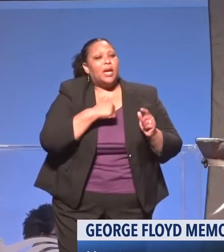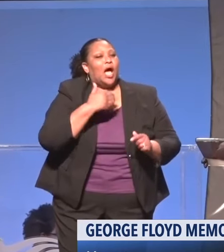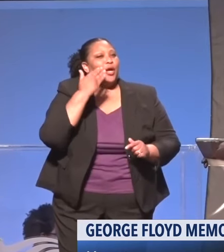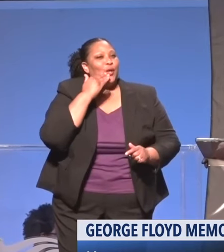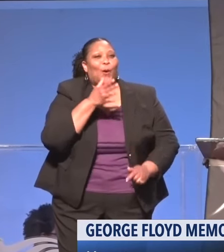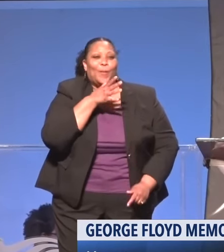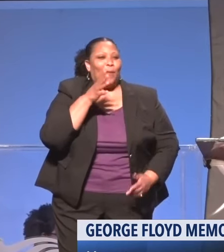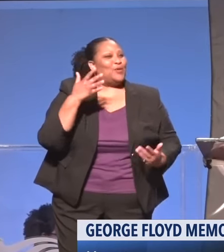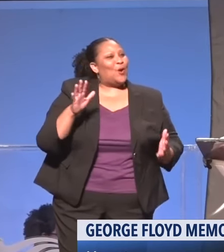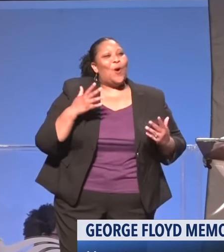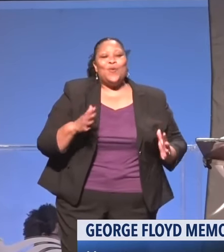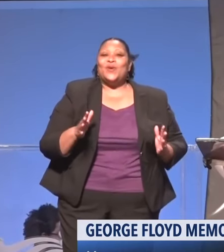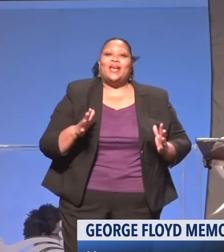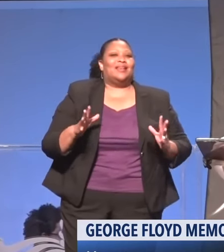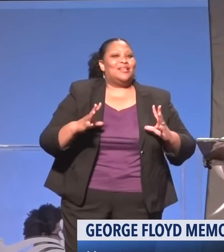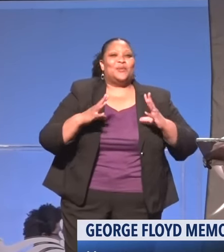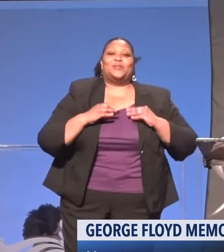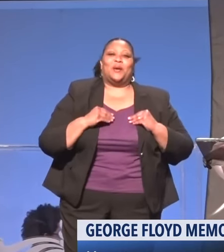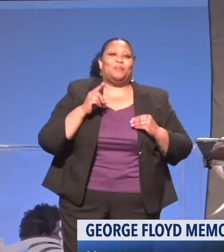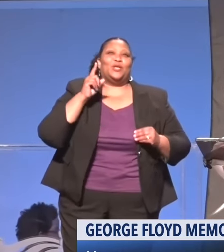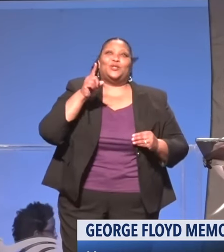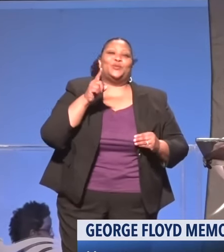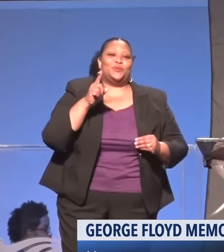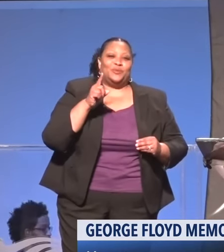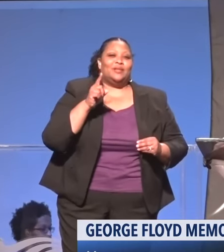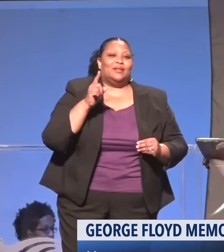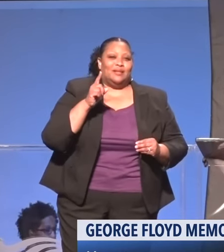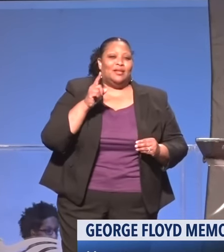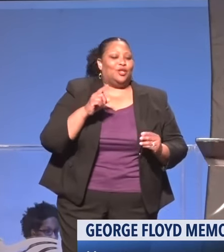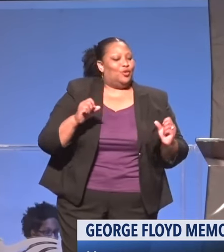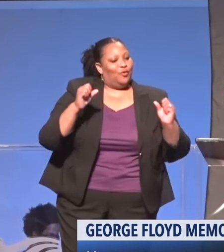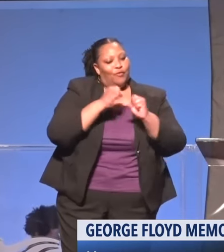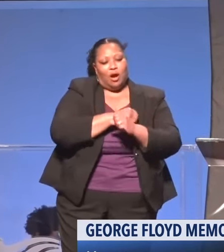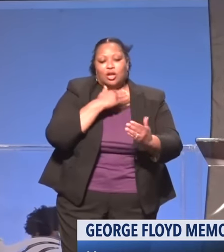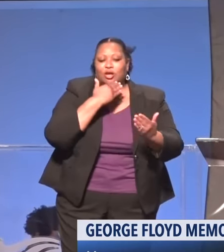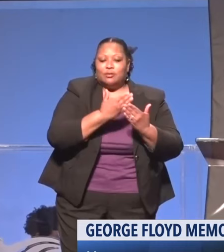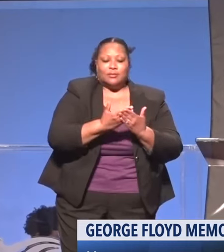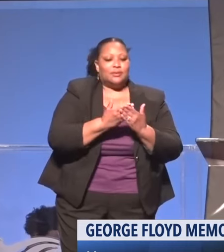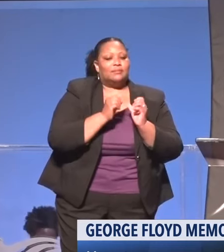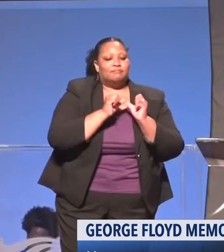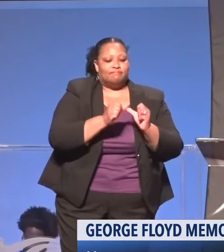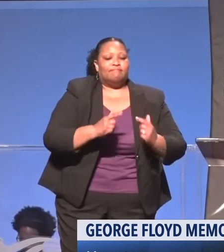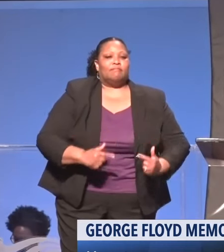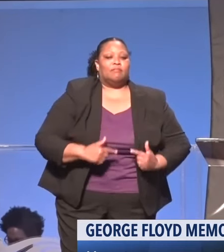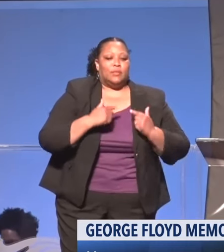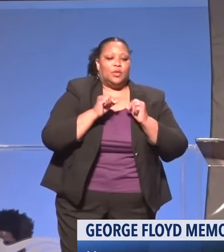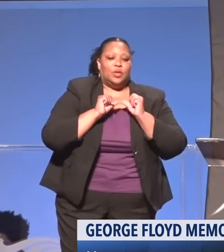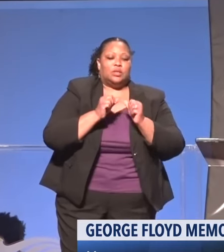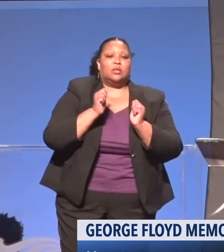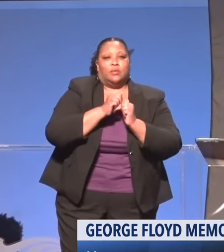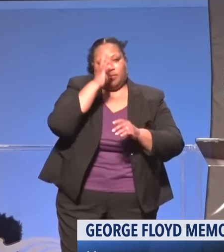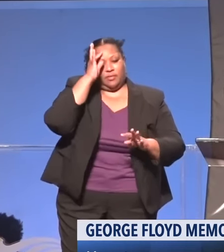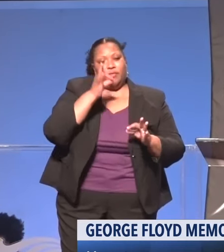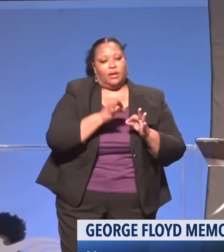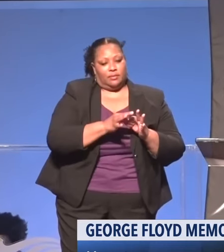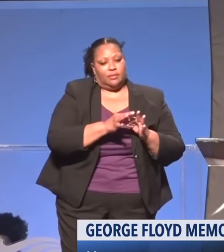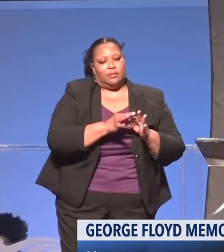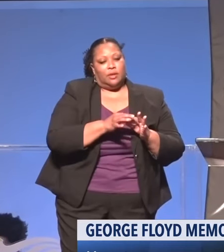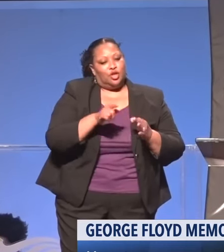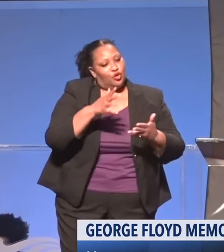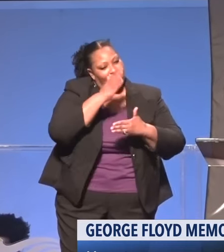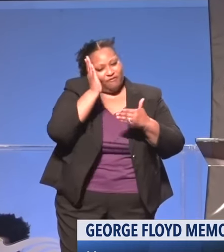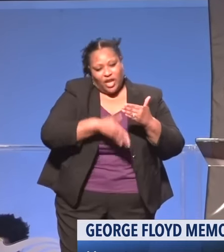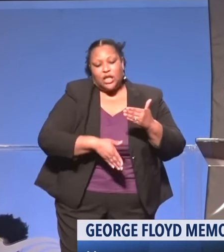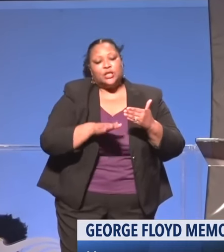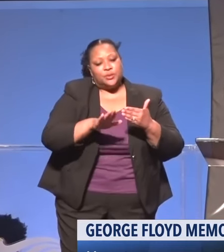I know mama's already embraced you, George. You fought a good fight. You kept the faith. You